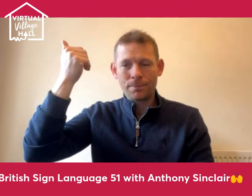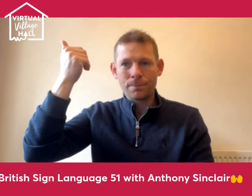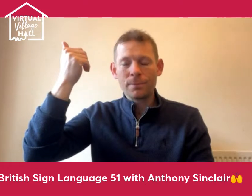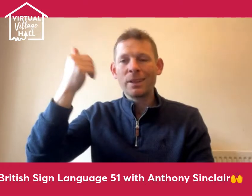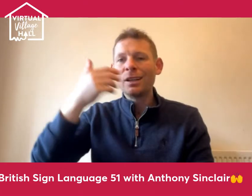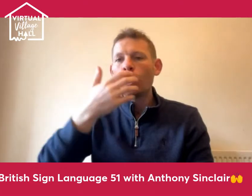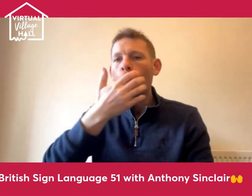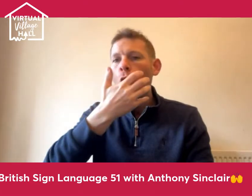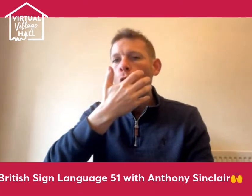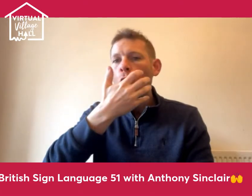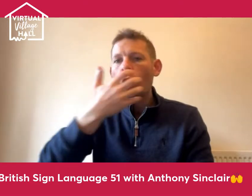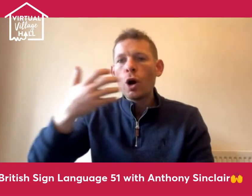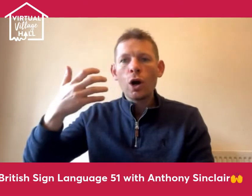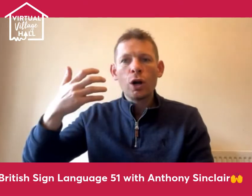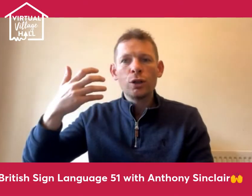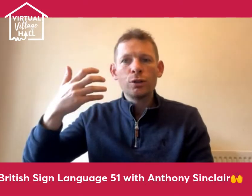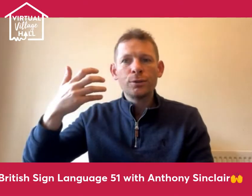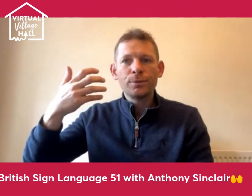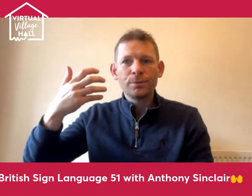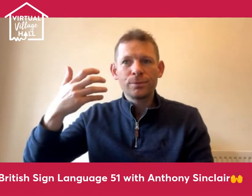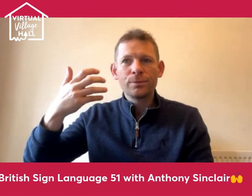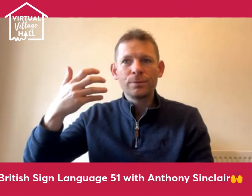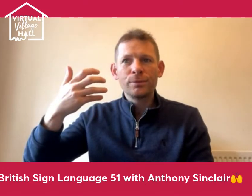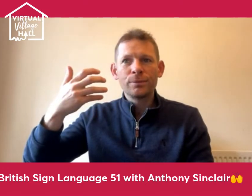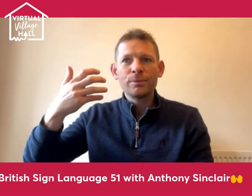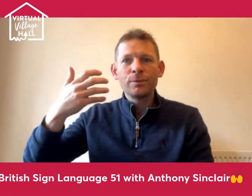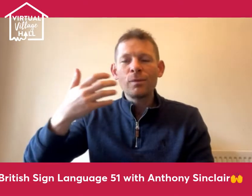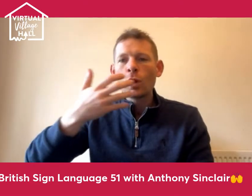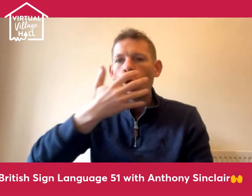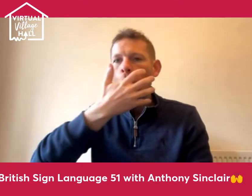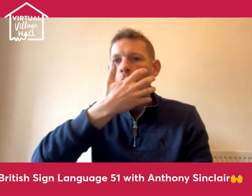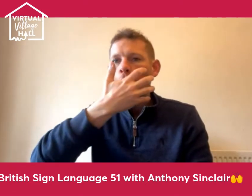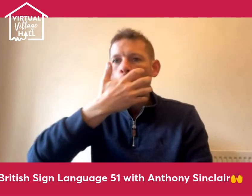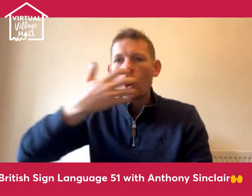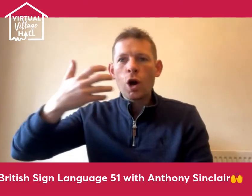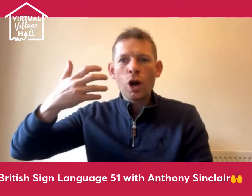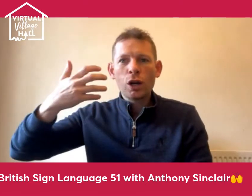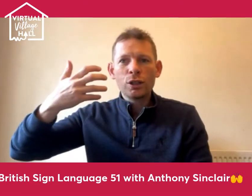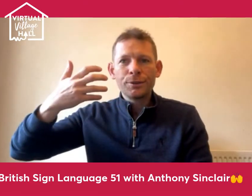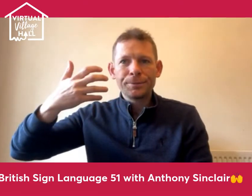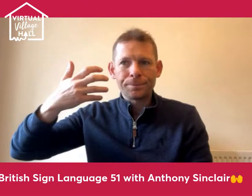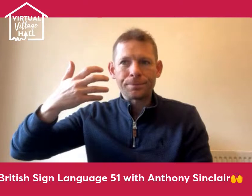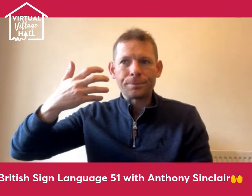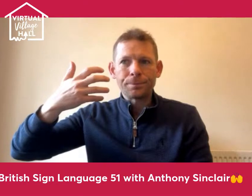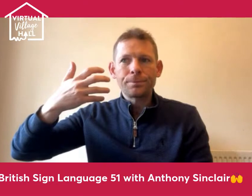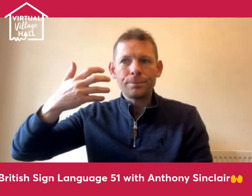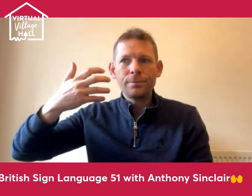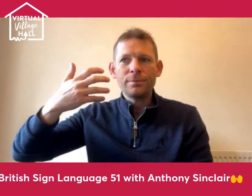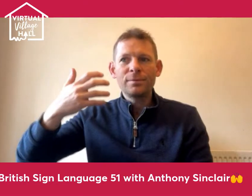summer, and that's hot. So slightly different. That's hot.